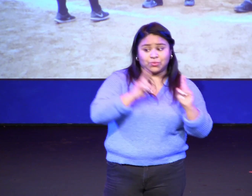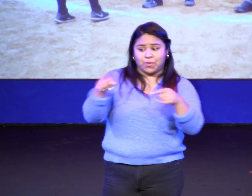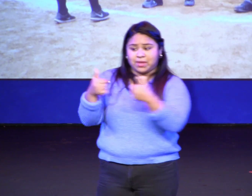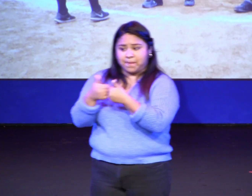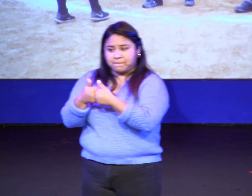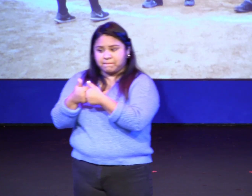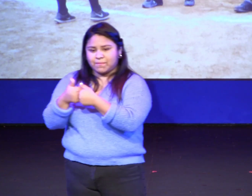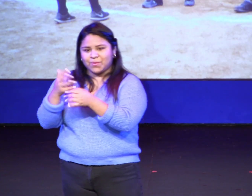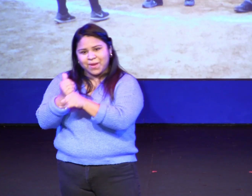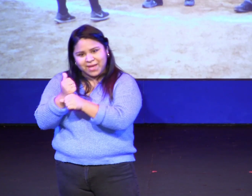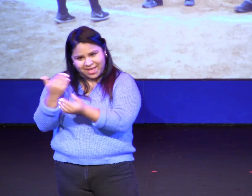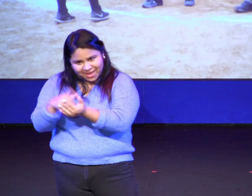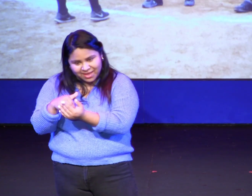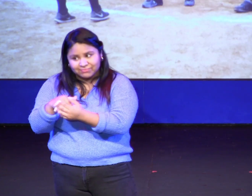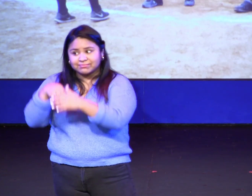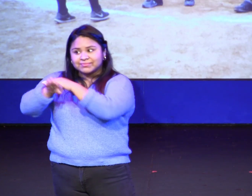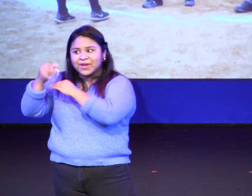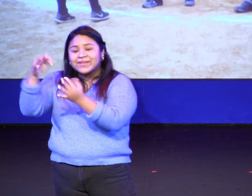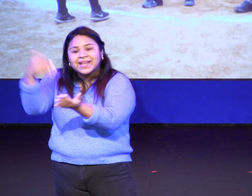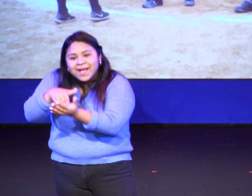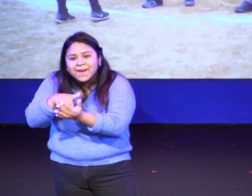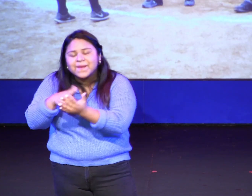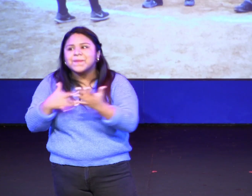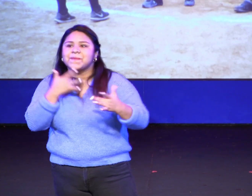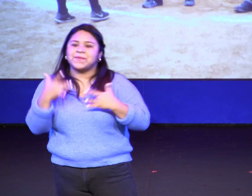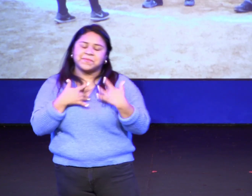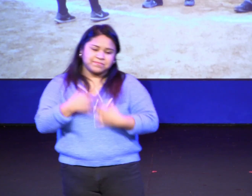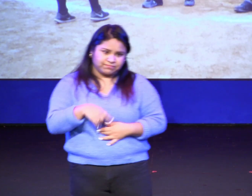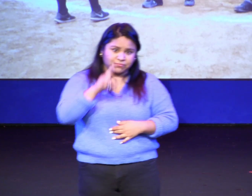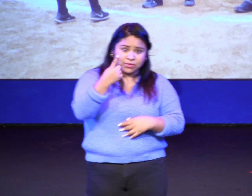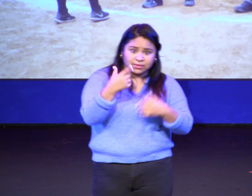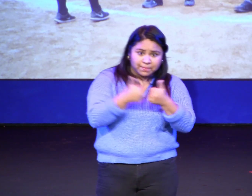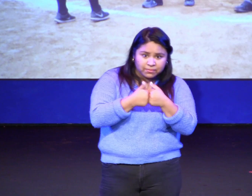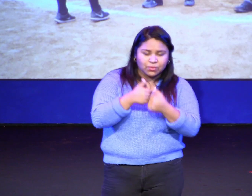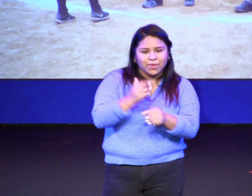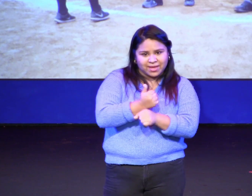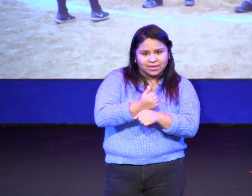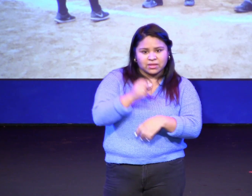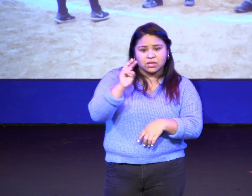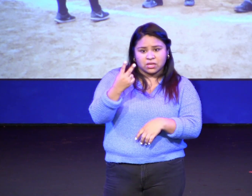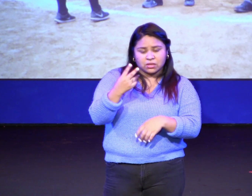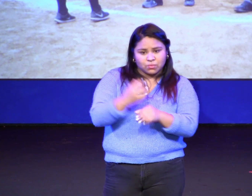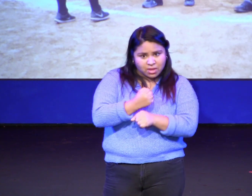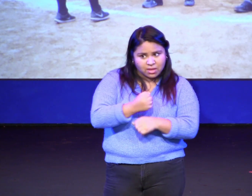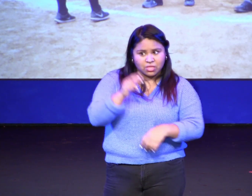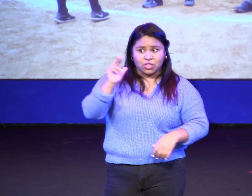this continued, and we went to games, and we continued to win more and more and more. So our first game we won in the